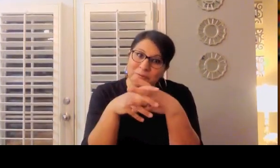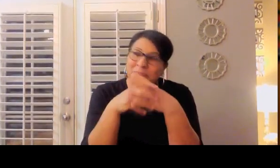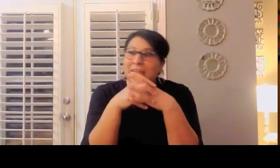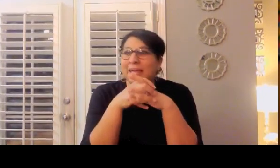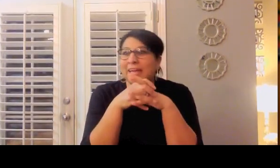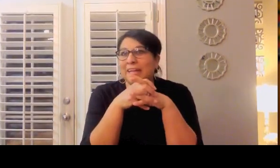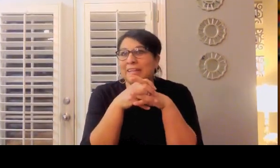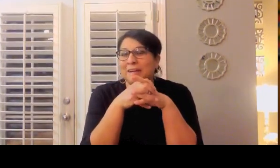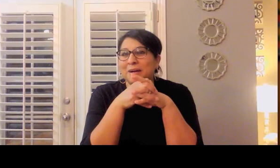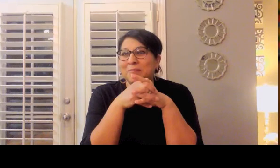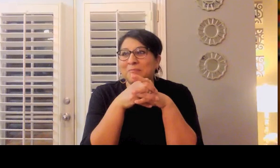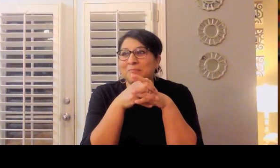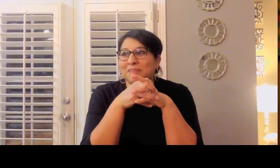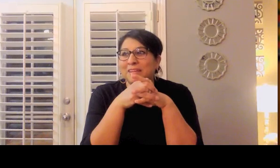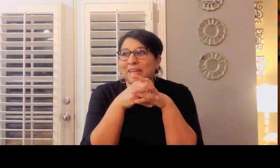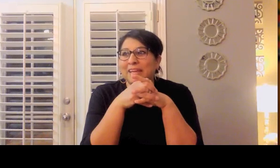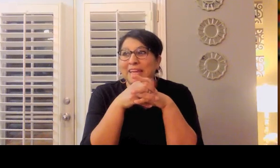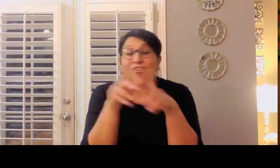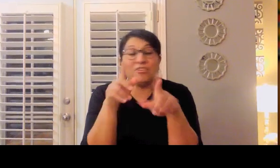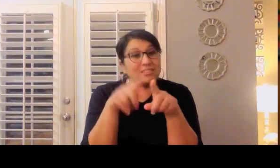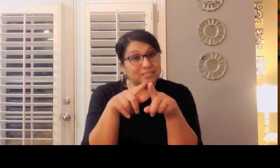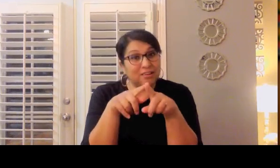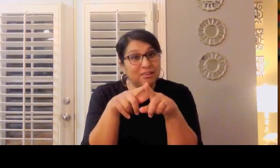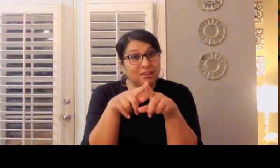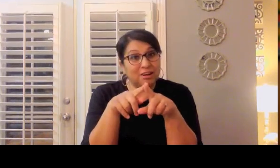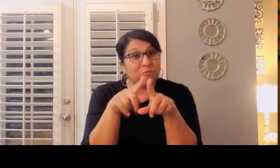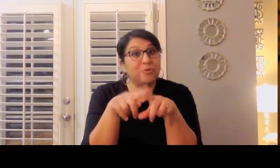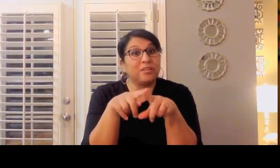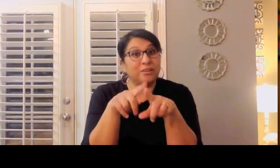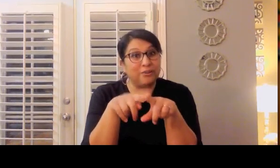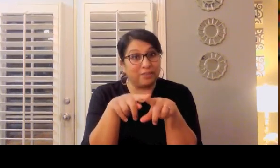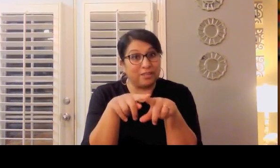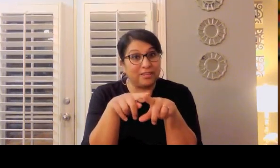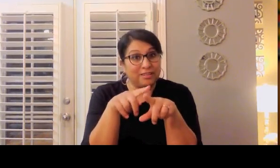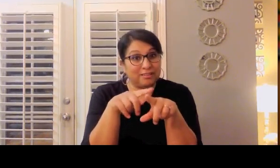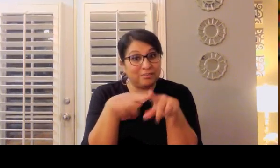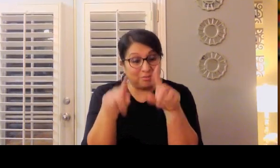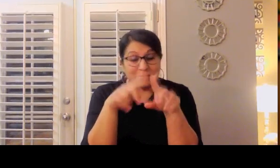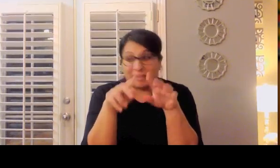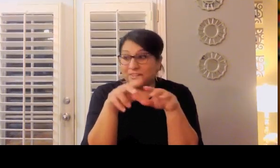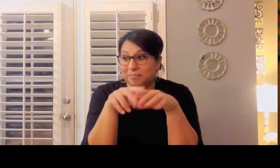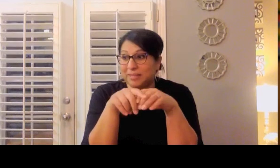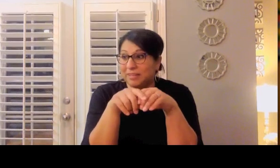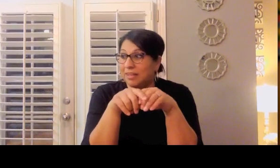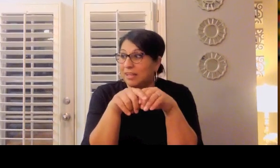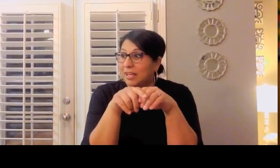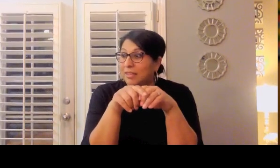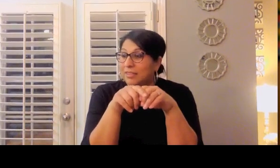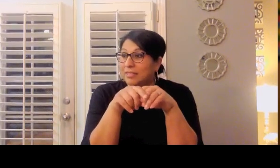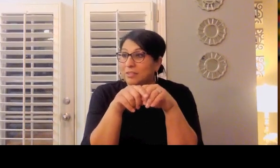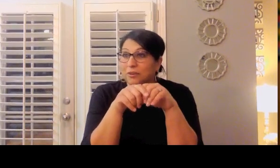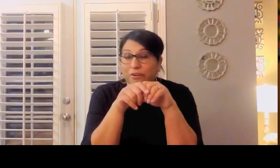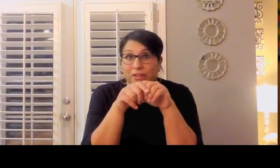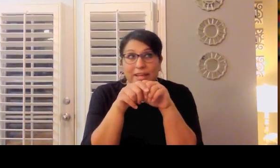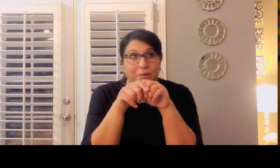Paso. Mm-hmm. And I learned this on really early in my cookie making.